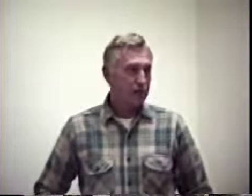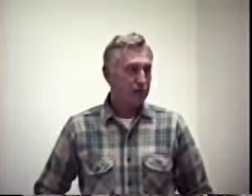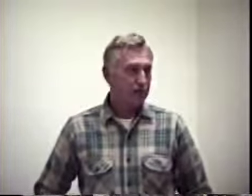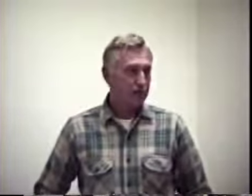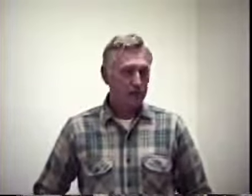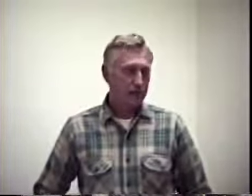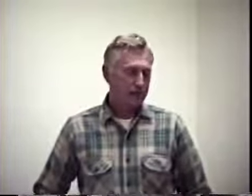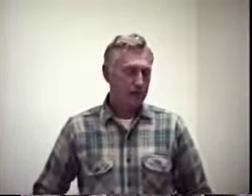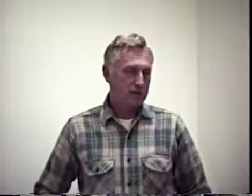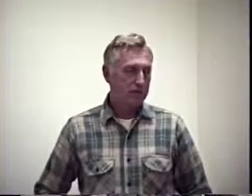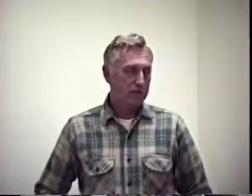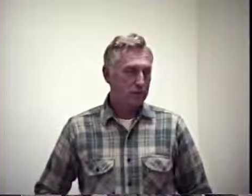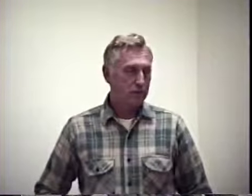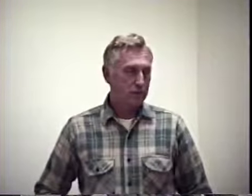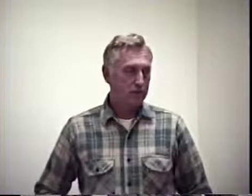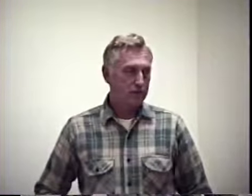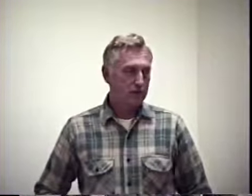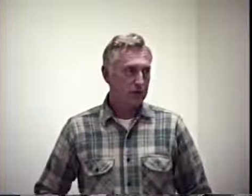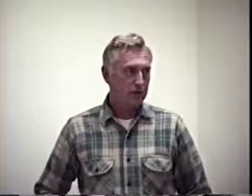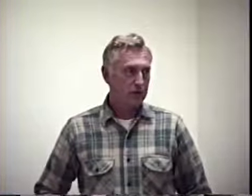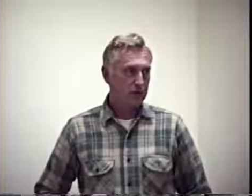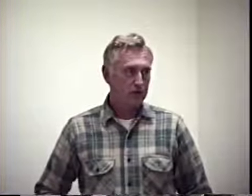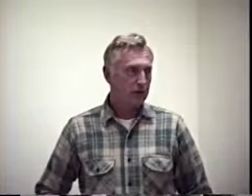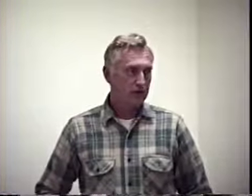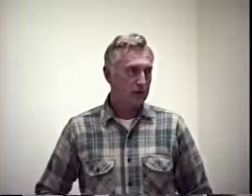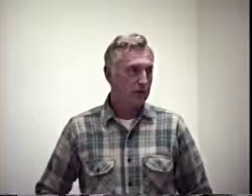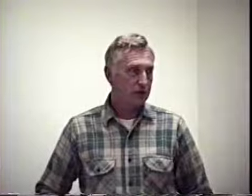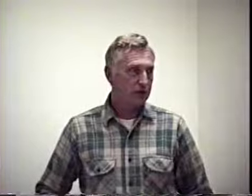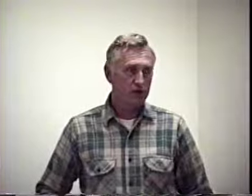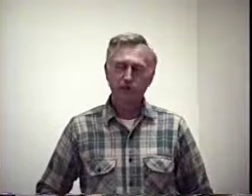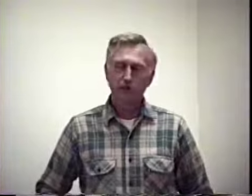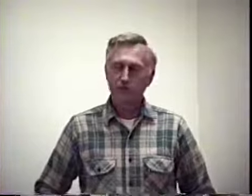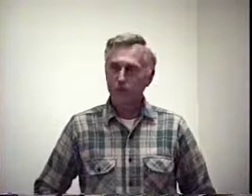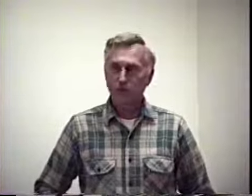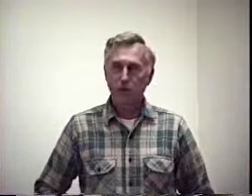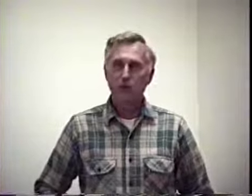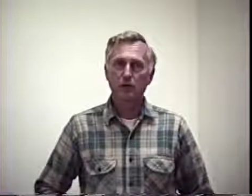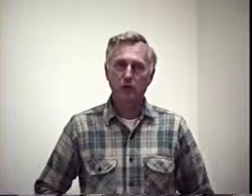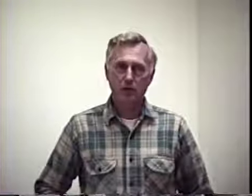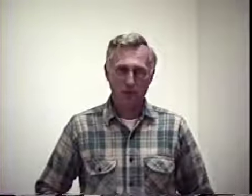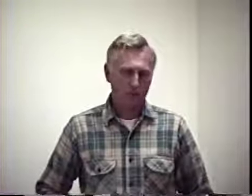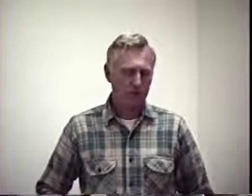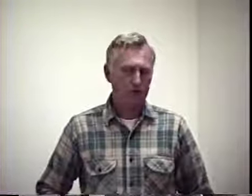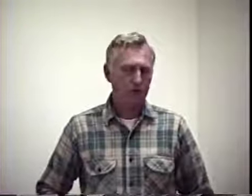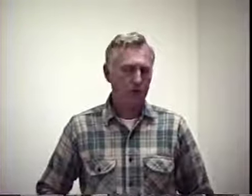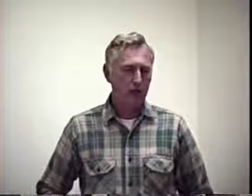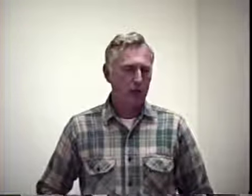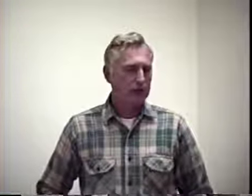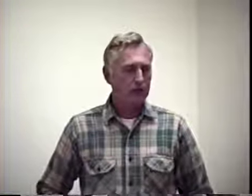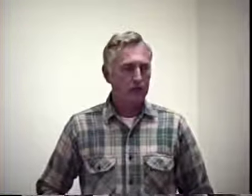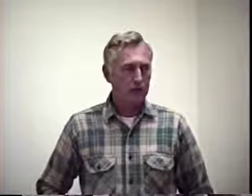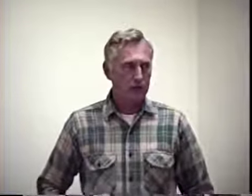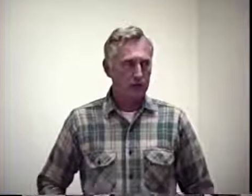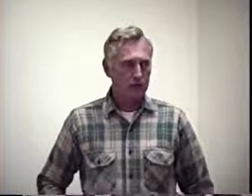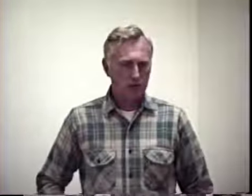a very definite reason, and it's fairly simple. It's just that I want to become more familiar with Native American